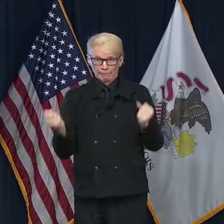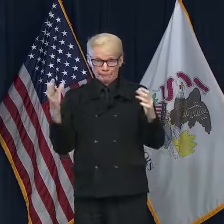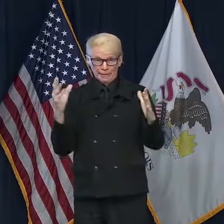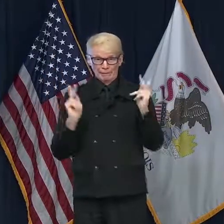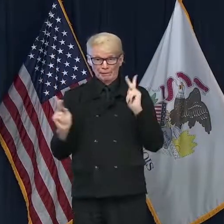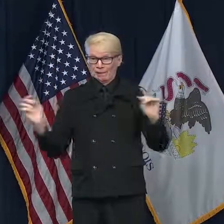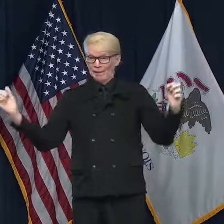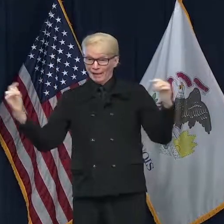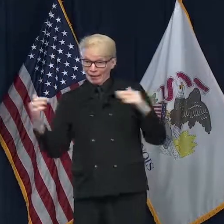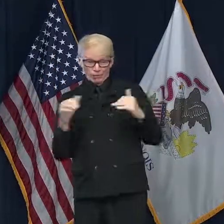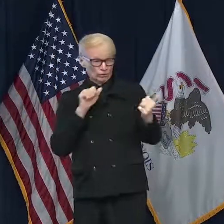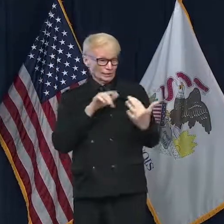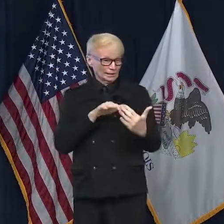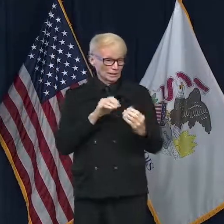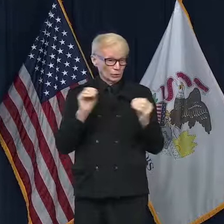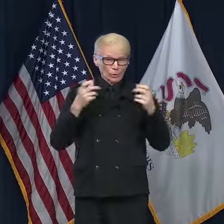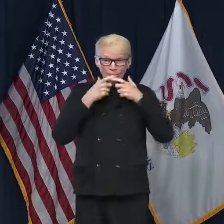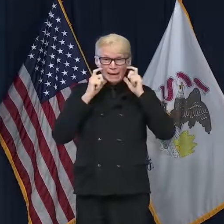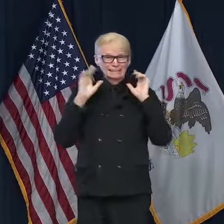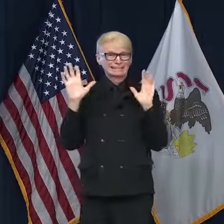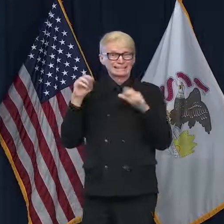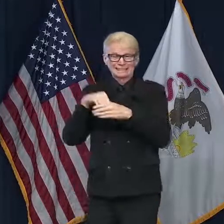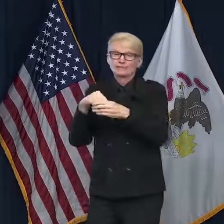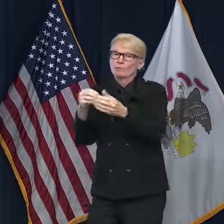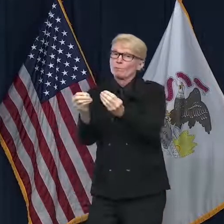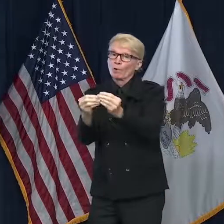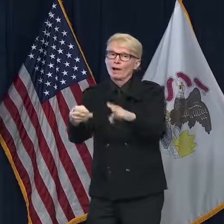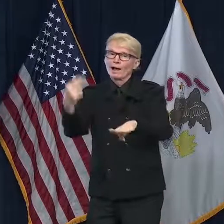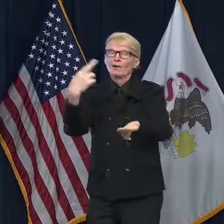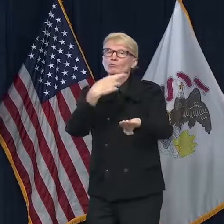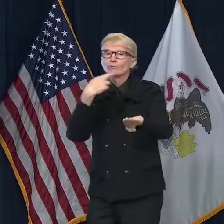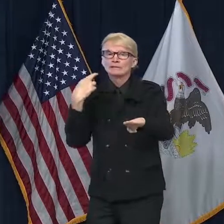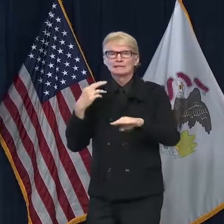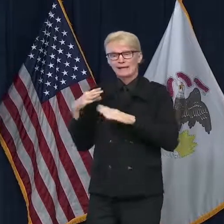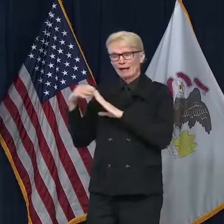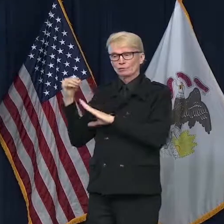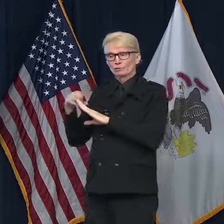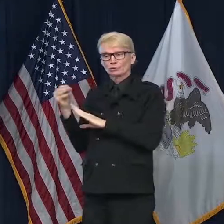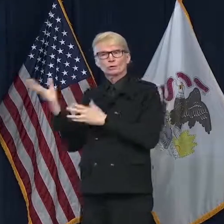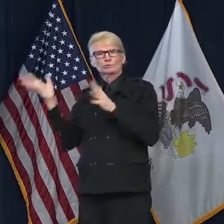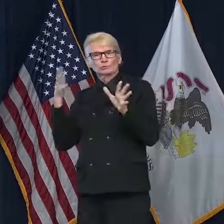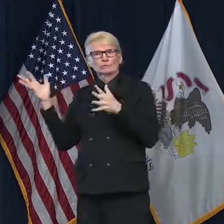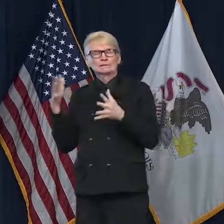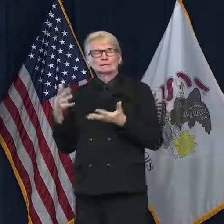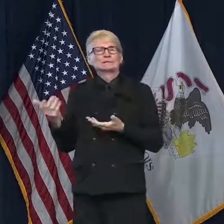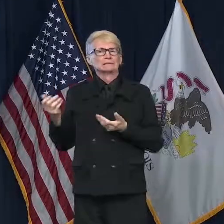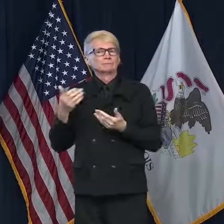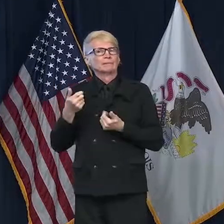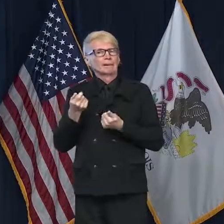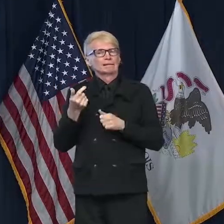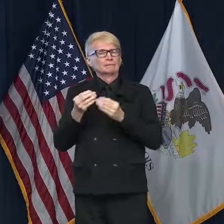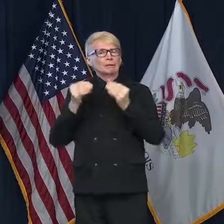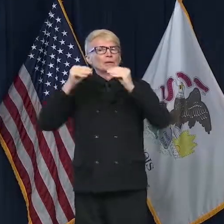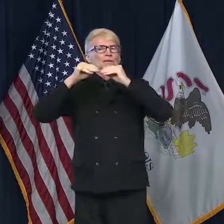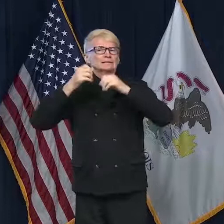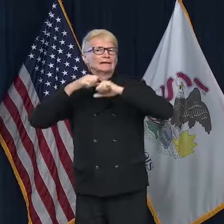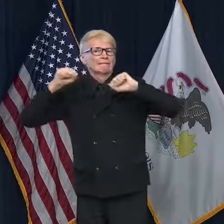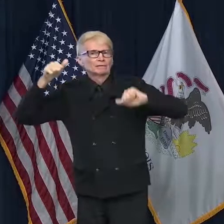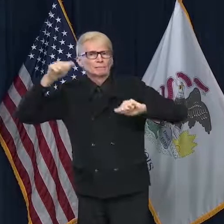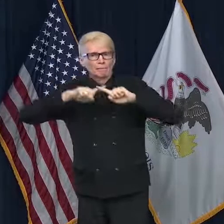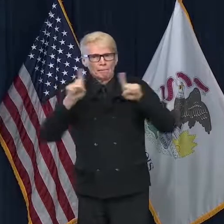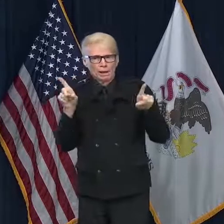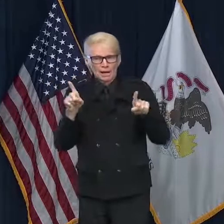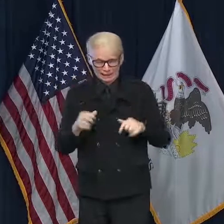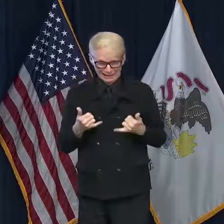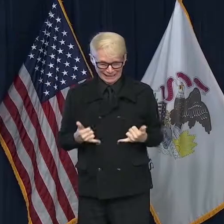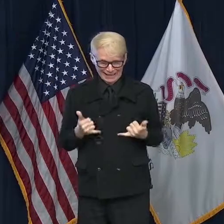unmasked, indoor, obviously more risky than outdoors, like all of those things we've been saying, the message doesn't really change. It just means it's more important now, more